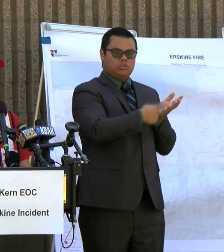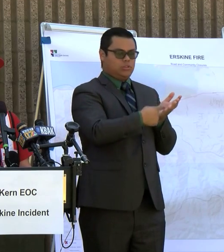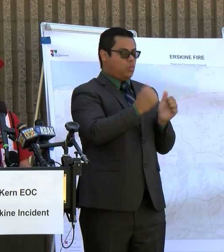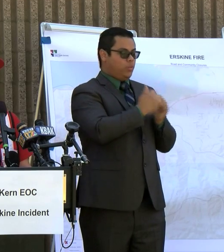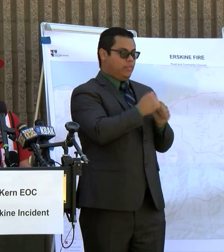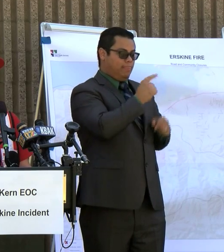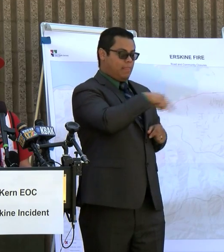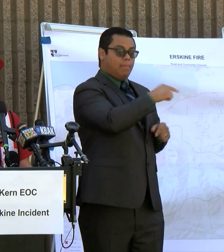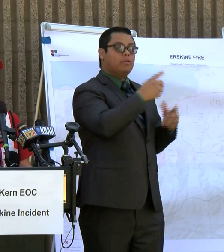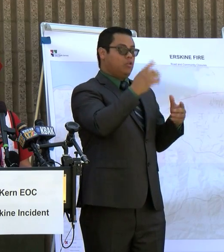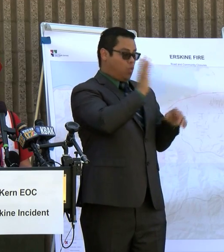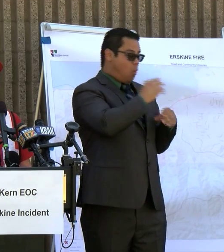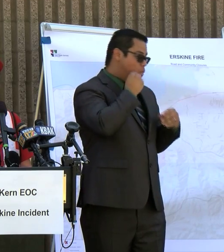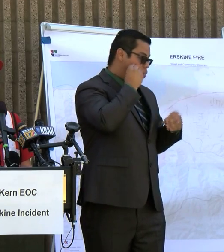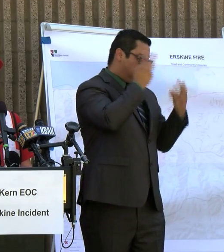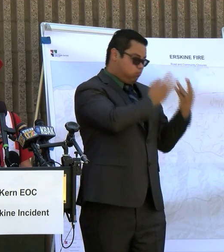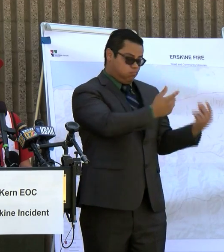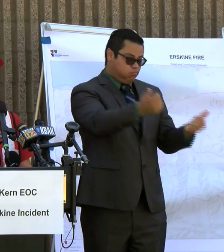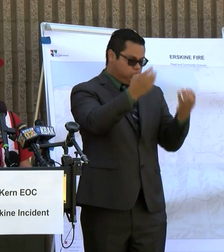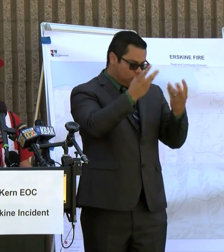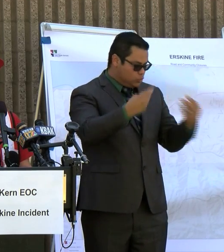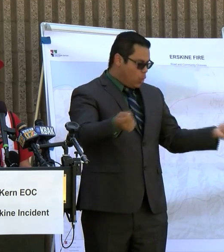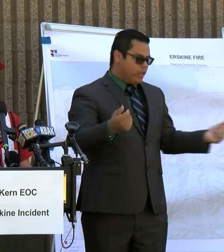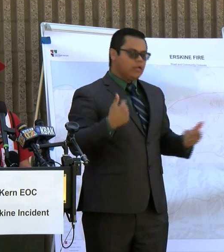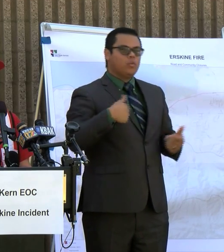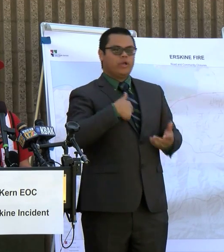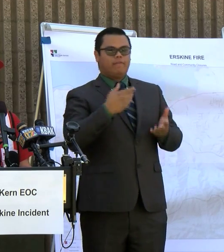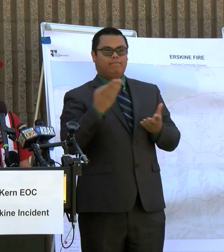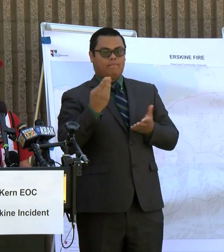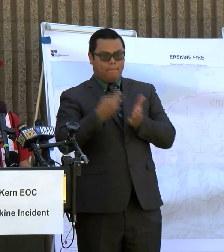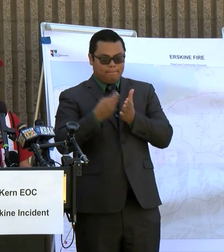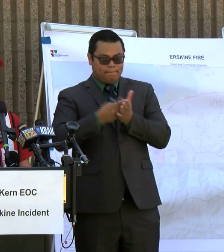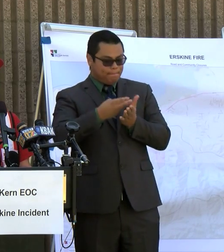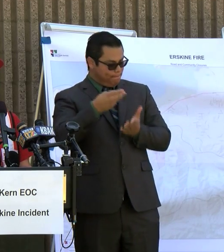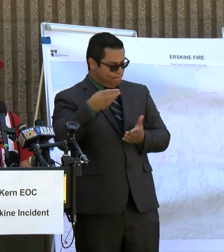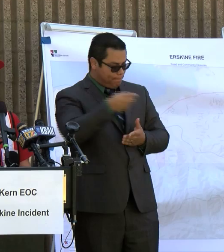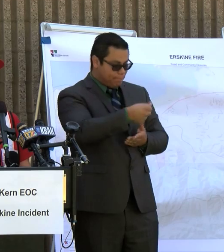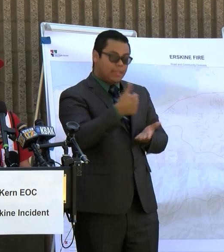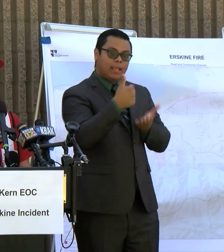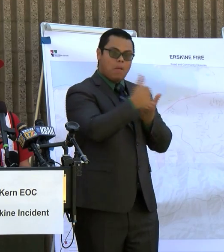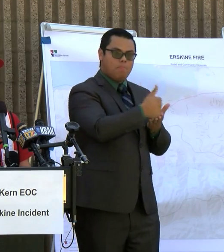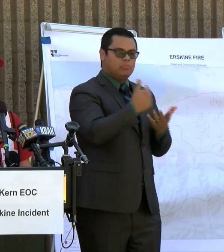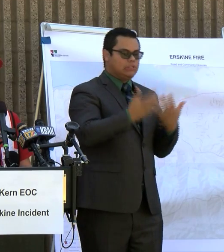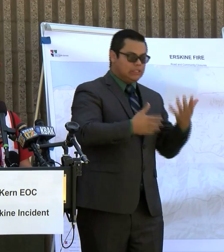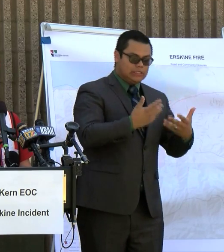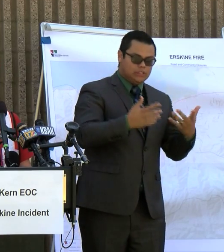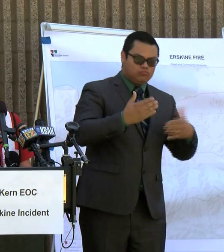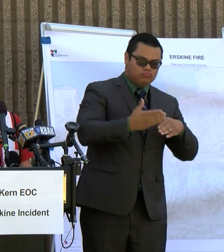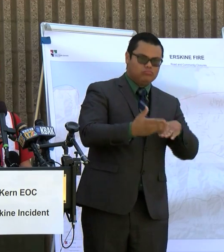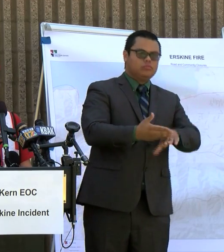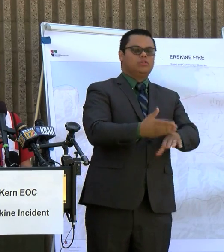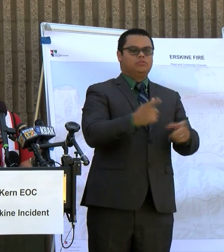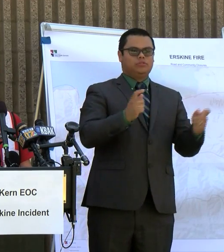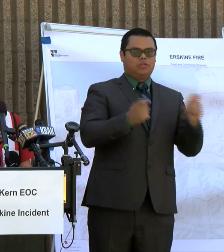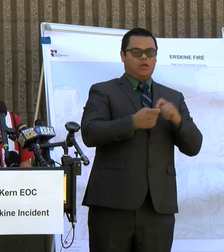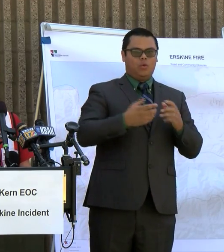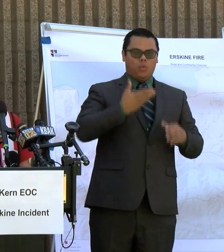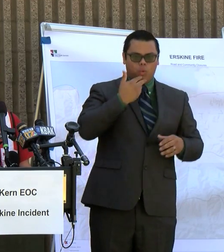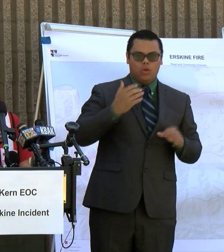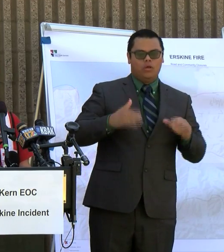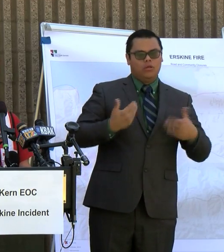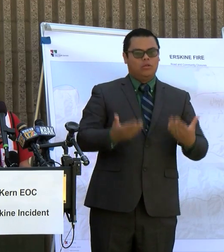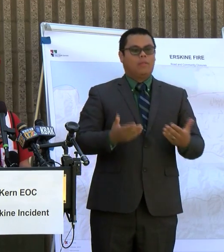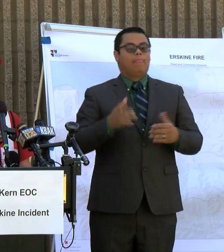destroyed by the fires. We'll be able to provide them with some financial assistance to help them get back on their feet and point them also to some of our